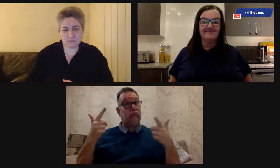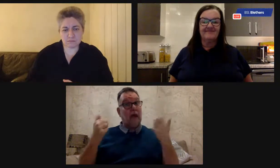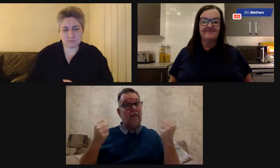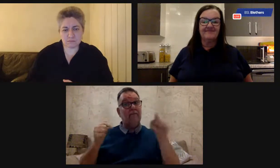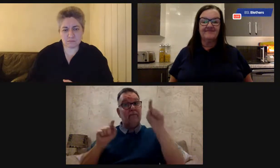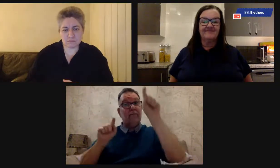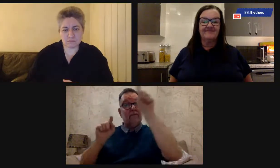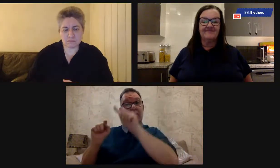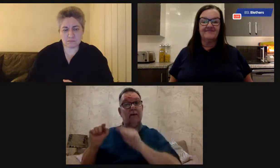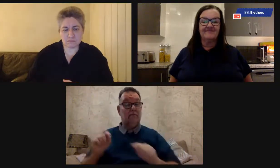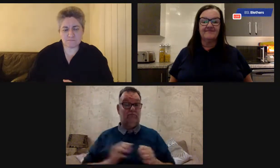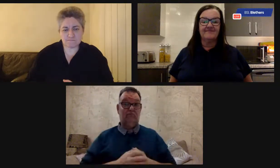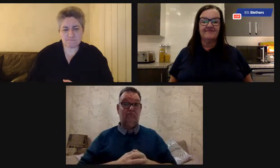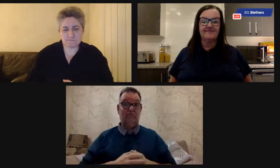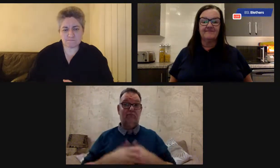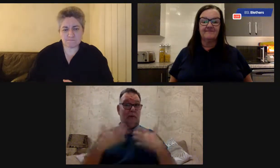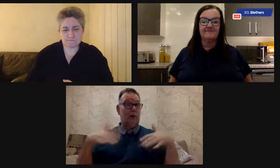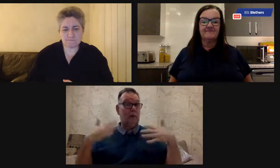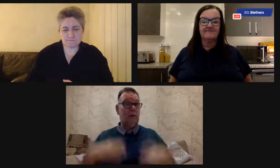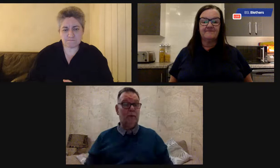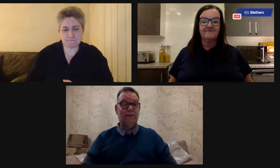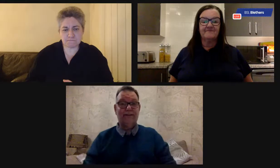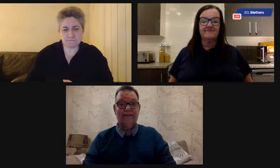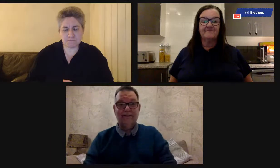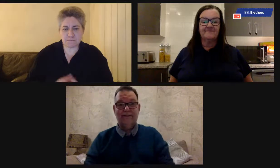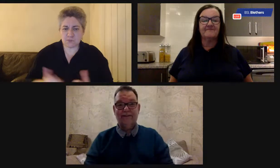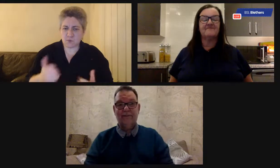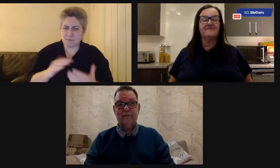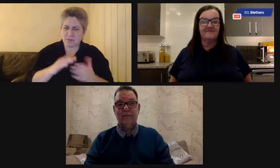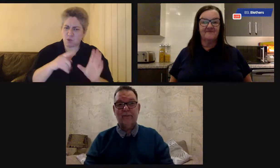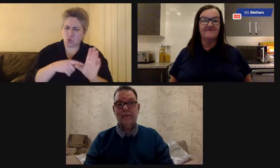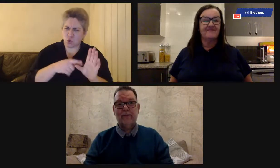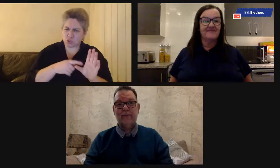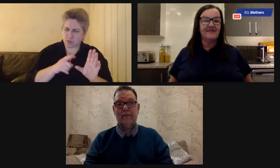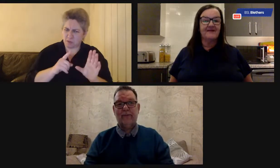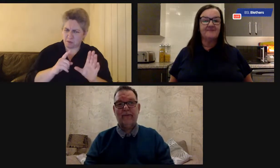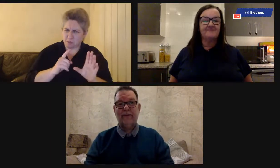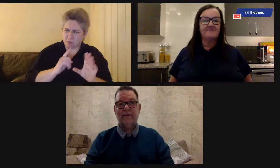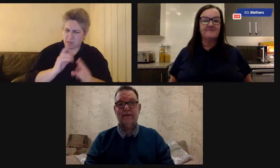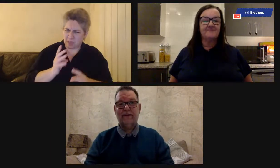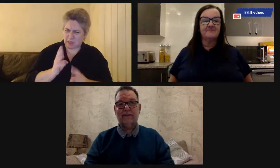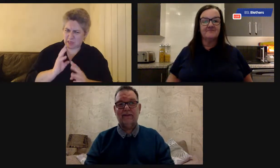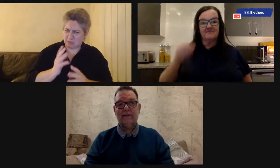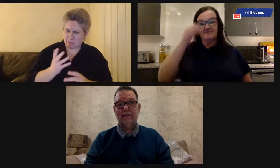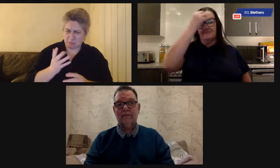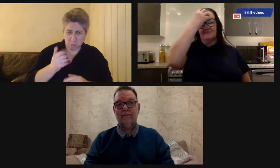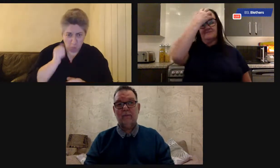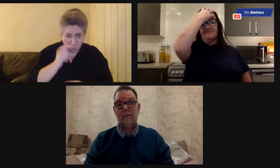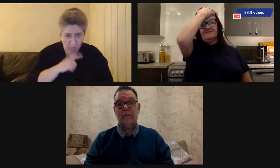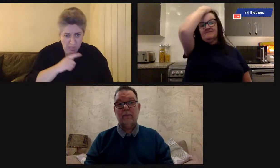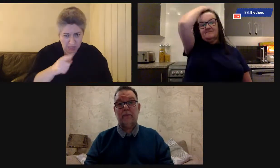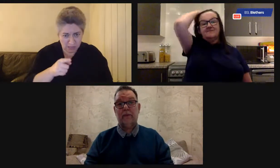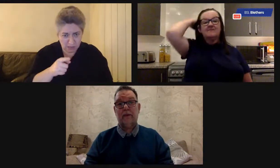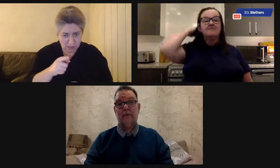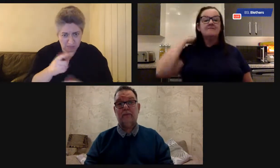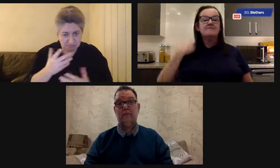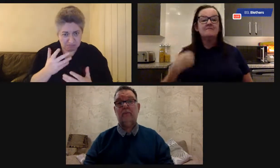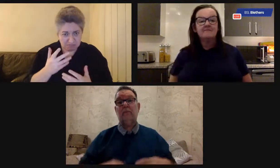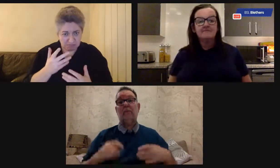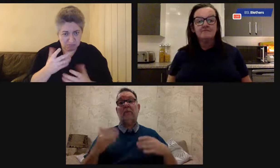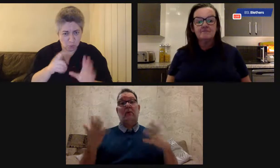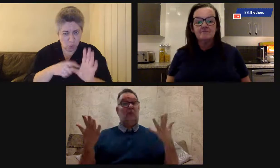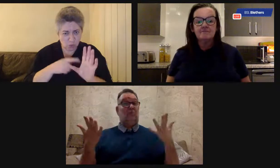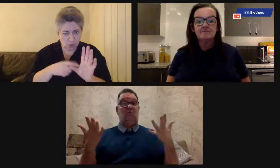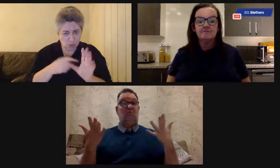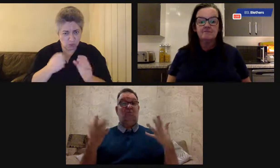to 70. So there's lots of people that come. There's lots of different ages, and it really is a fabulous time. And